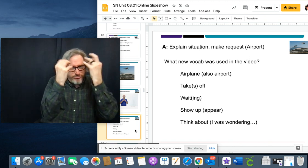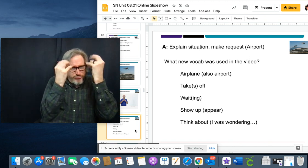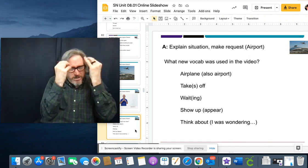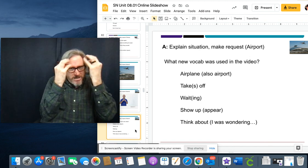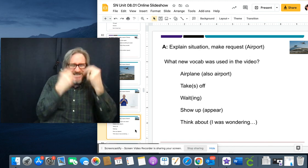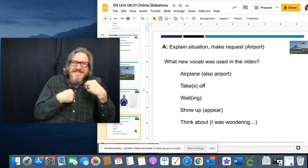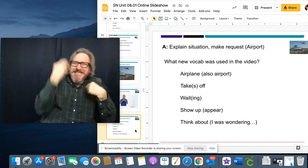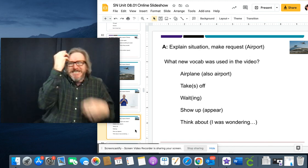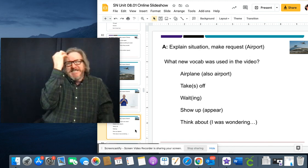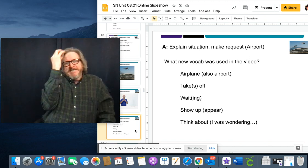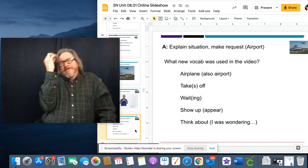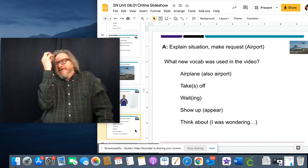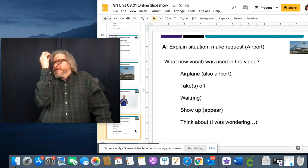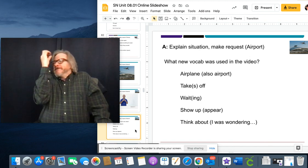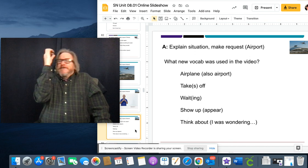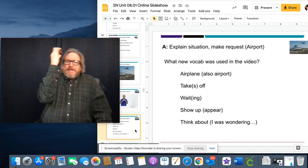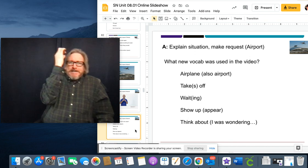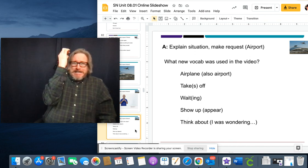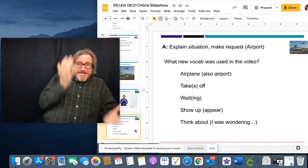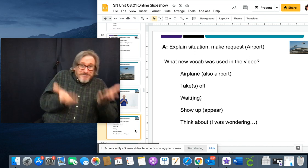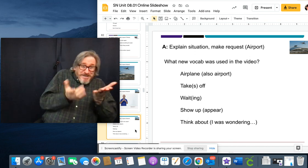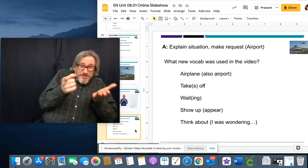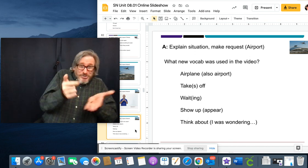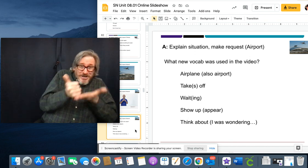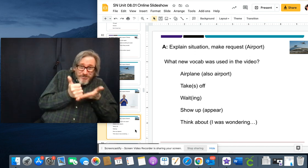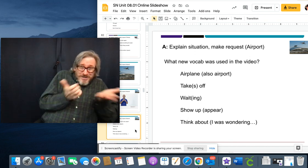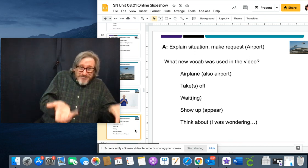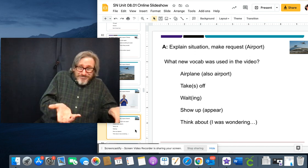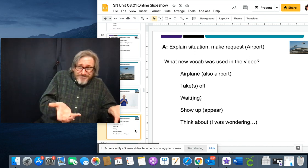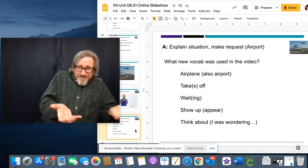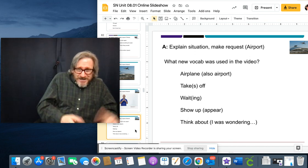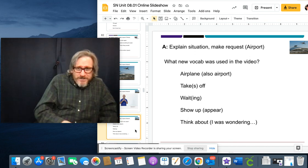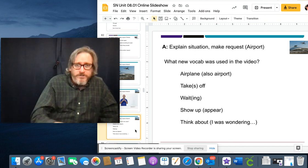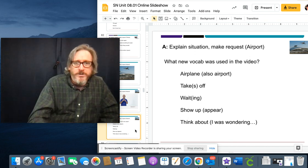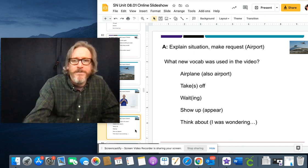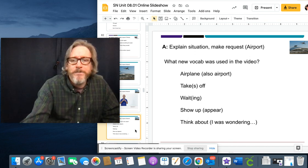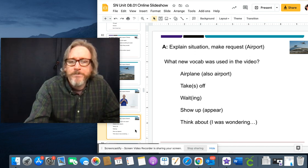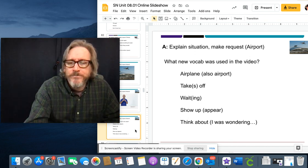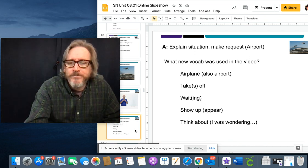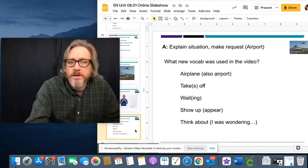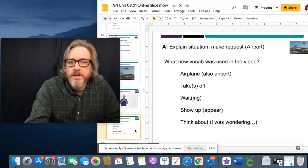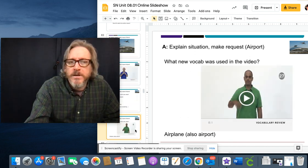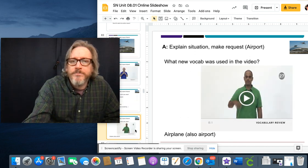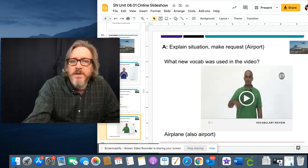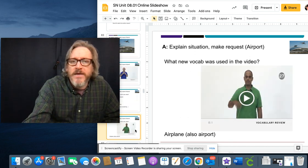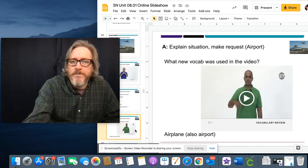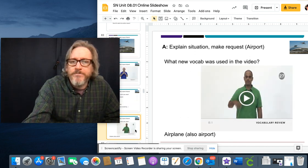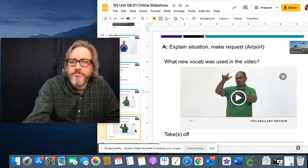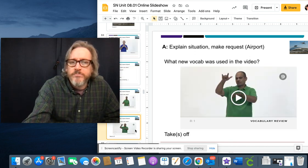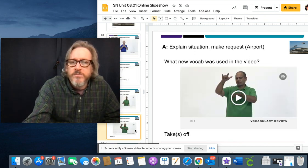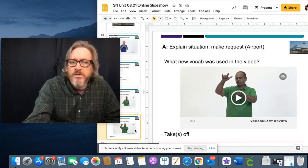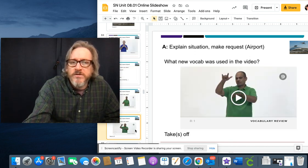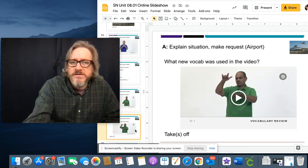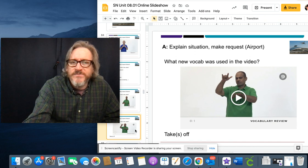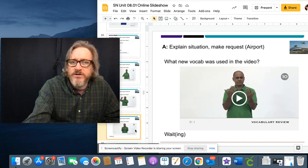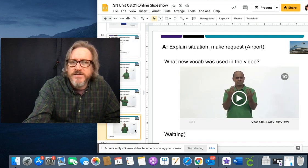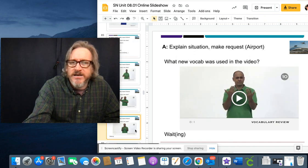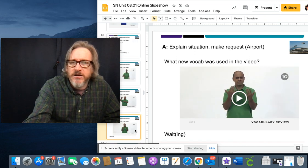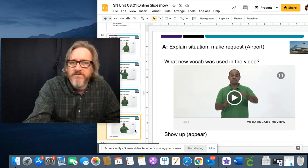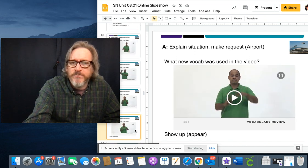All right. This is a long one, so sorry. I should break it up into 2 videos, but I don't want to. So there's each of